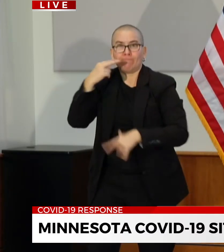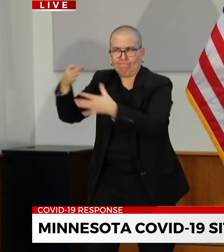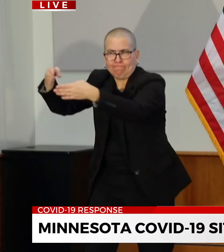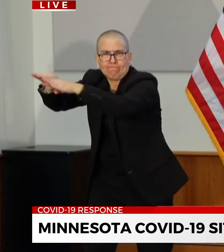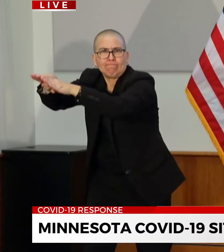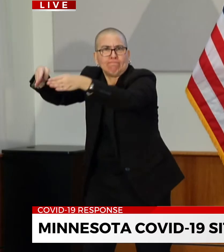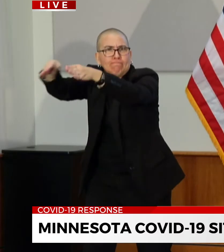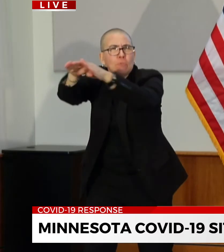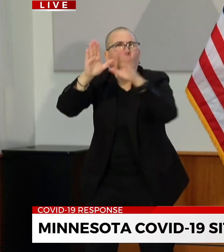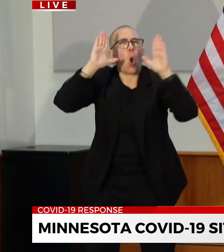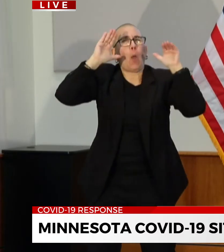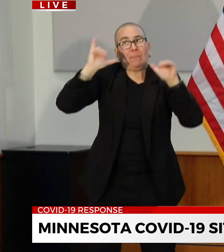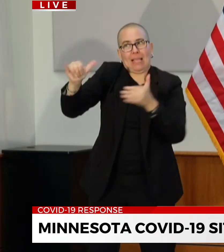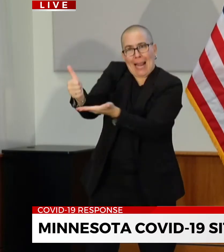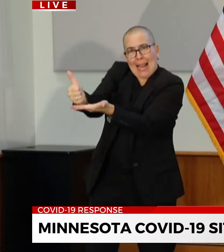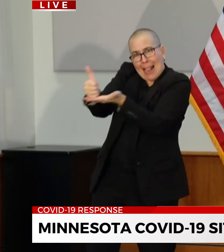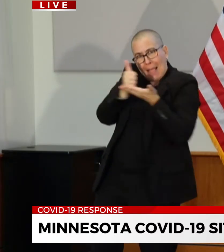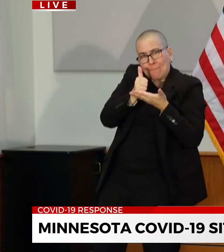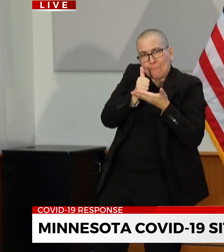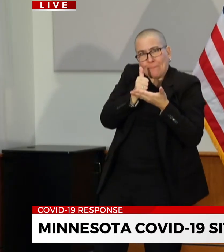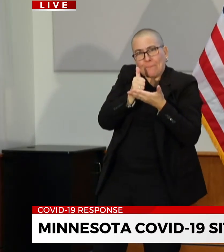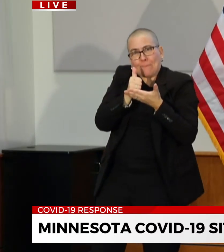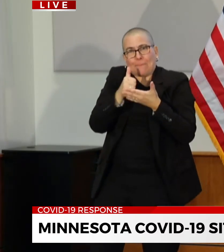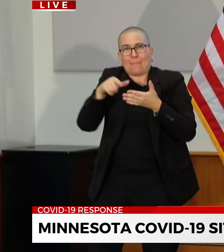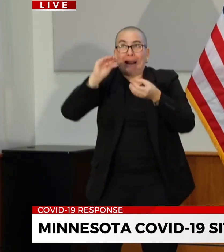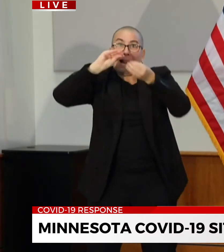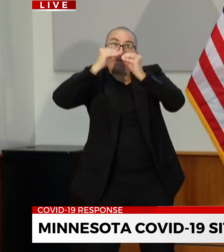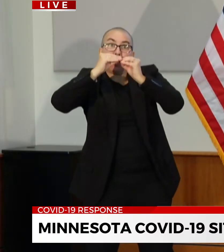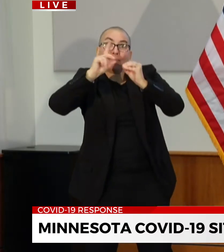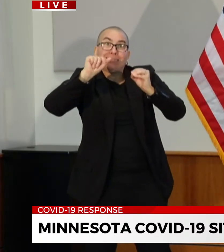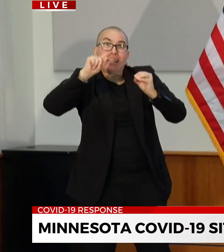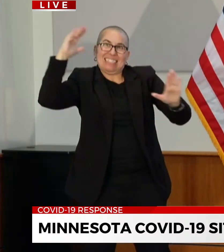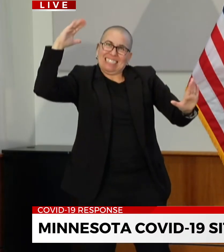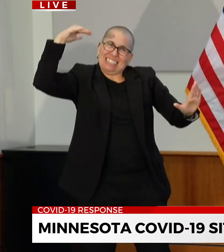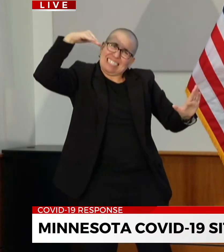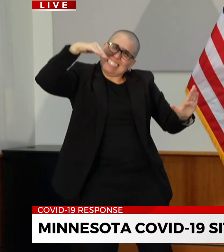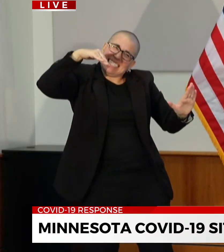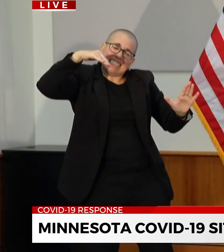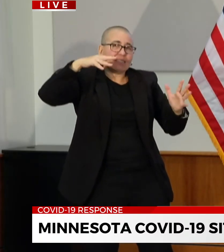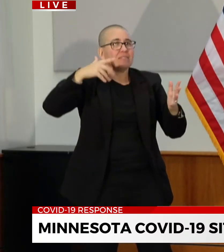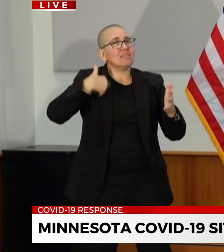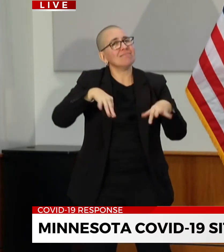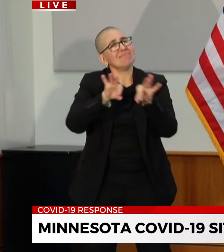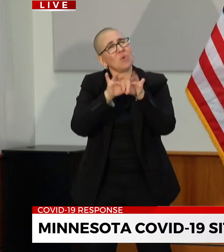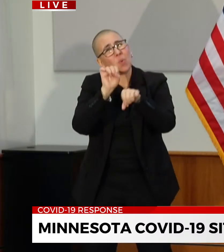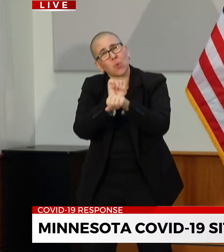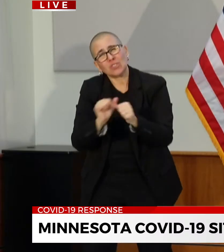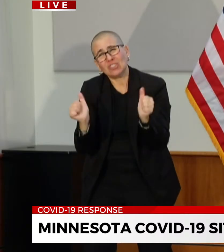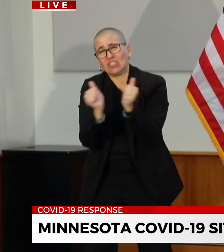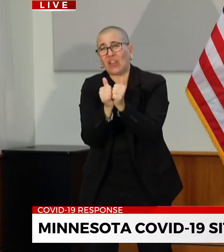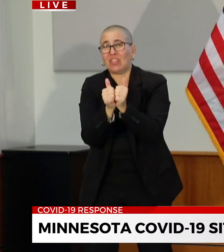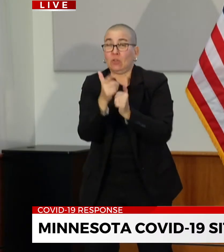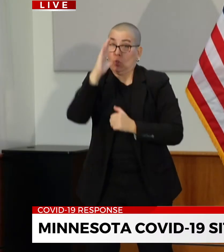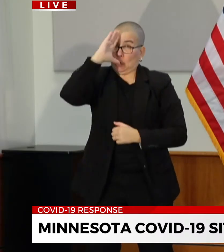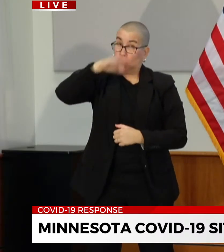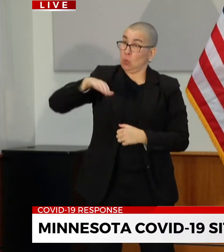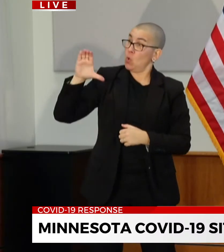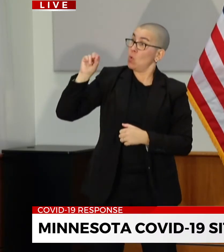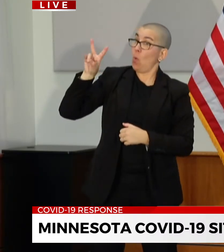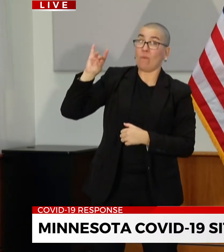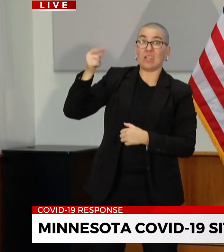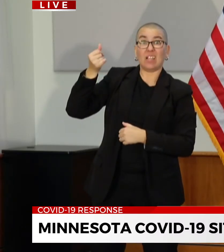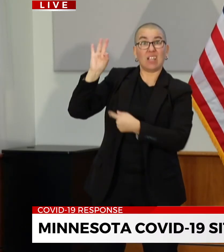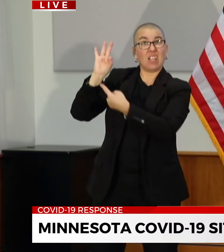to the extent that we keep working on this together. And of course, we know that COVID-19 is a major problem all across